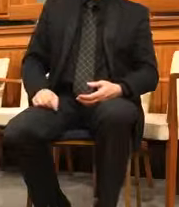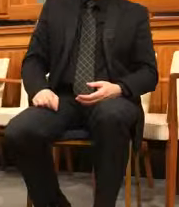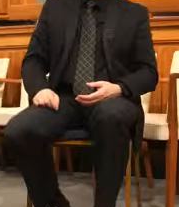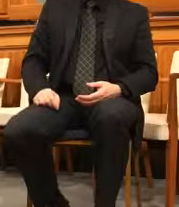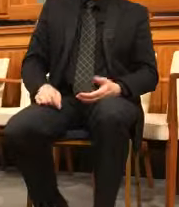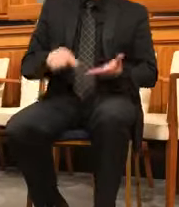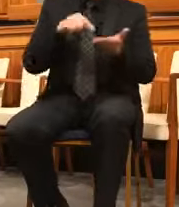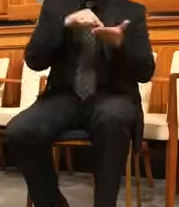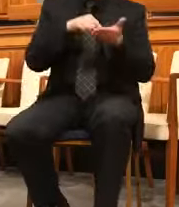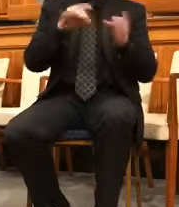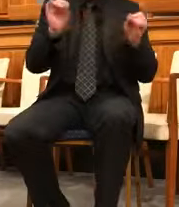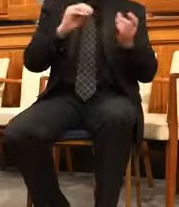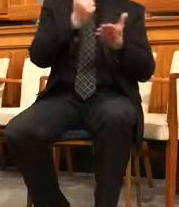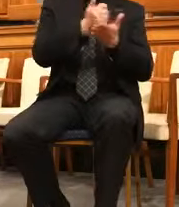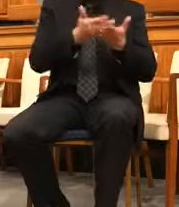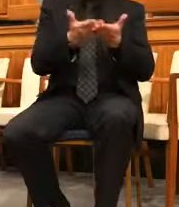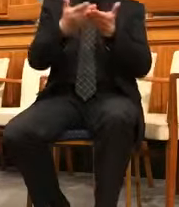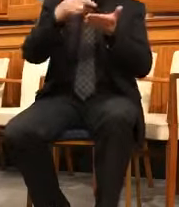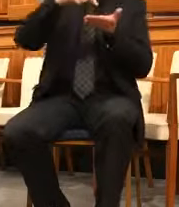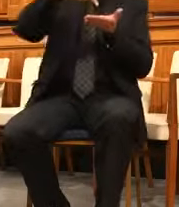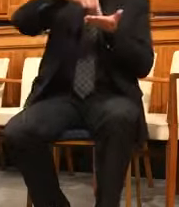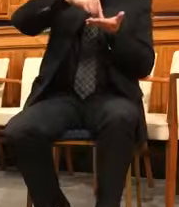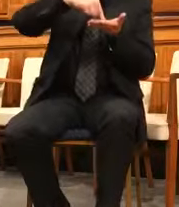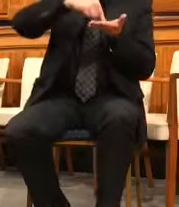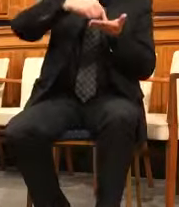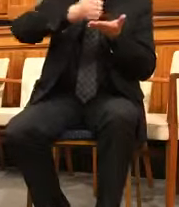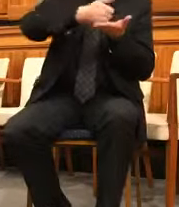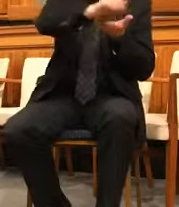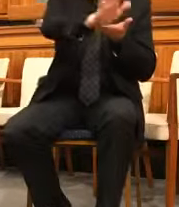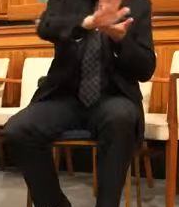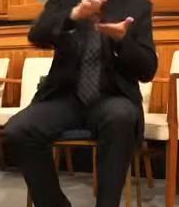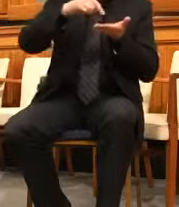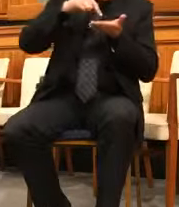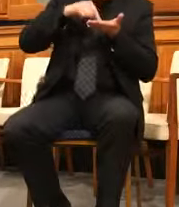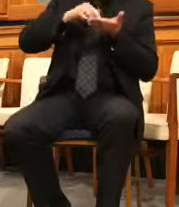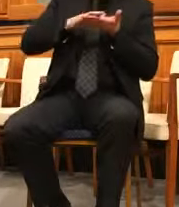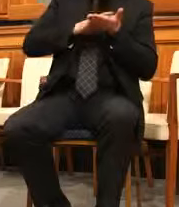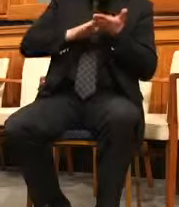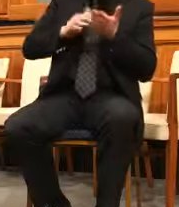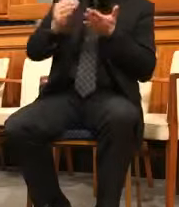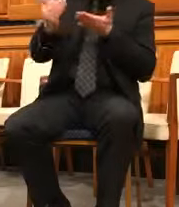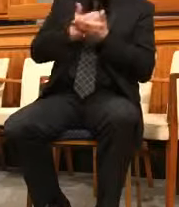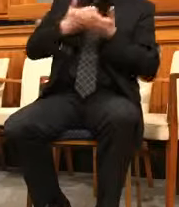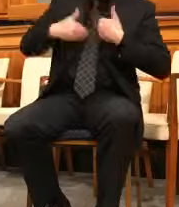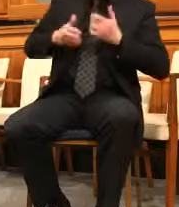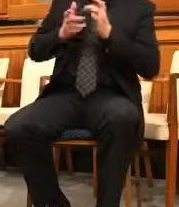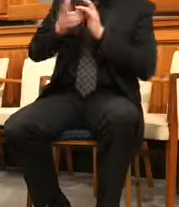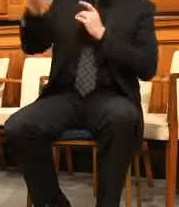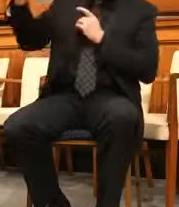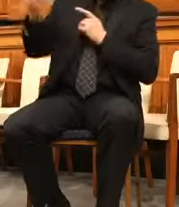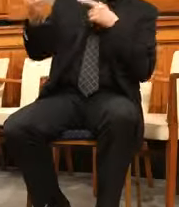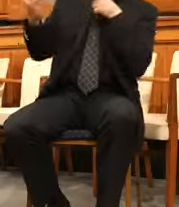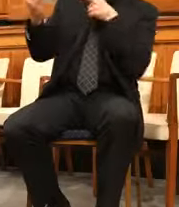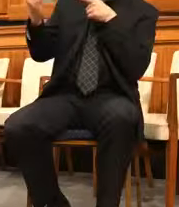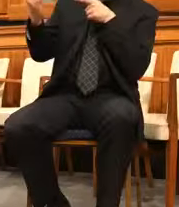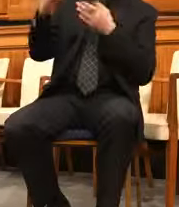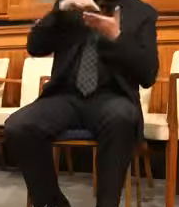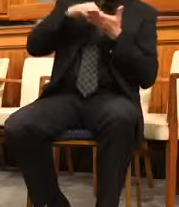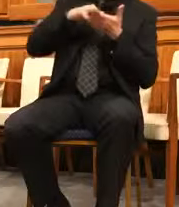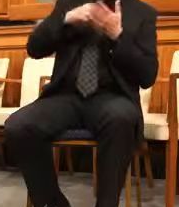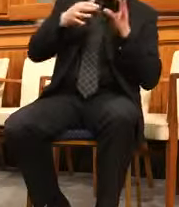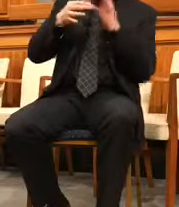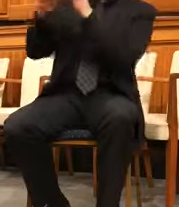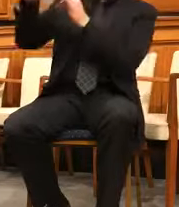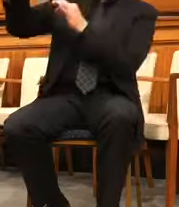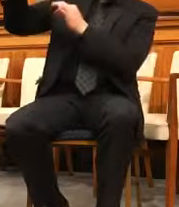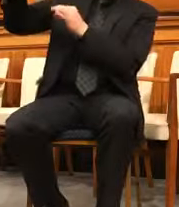sin. That's how God will do it. That's how He must do it. One day He will send a Savior. And that Savior will